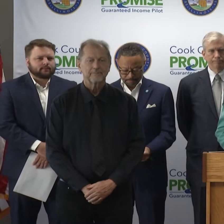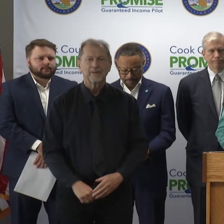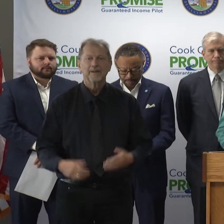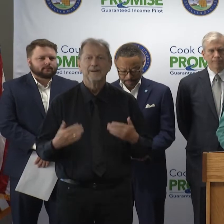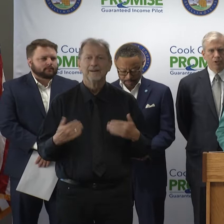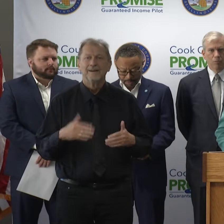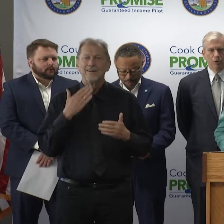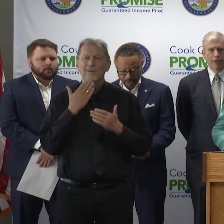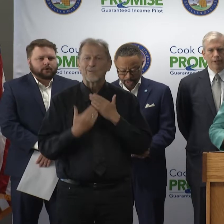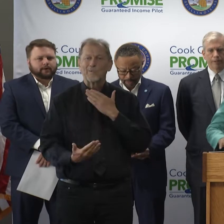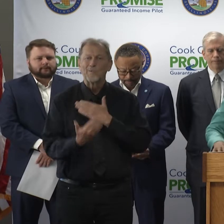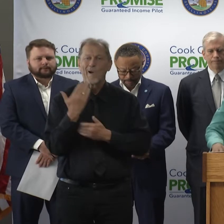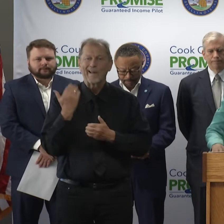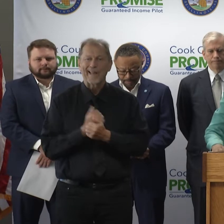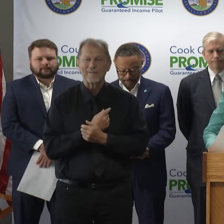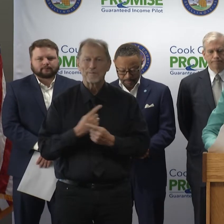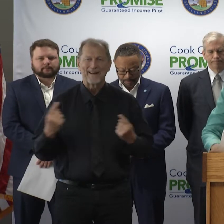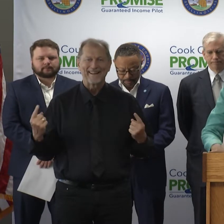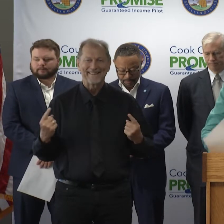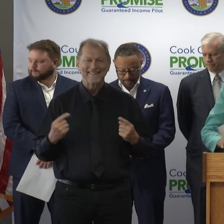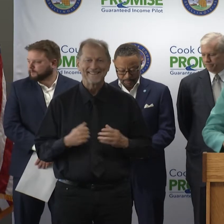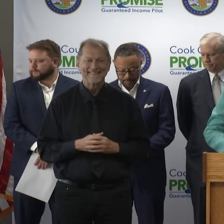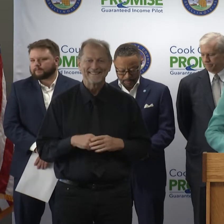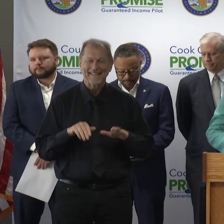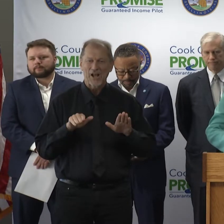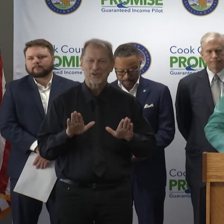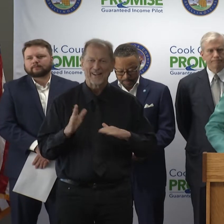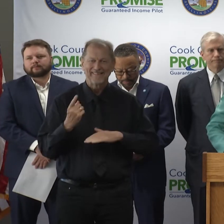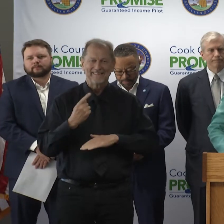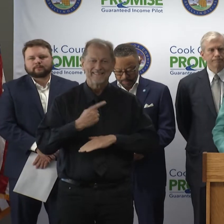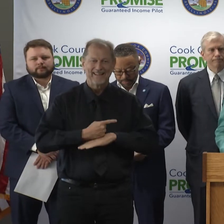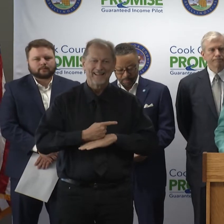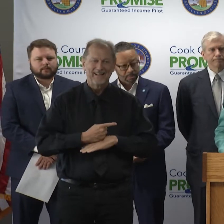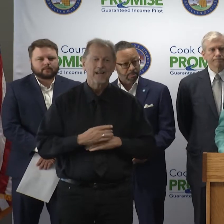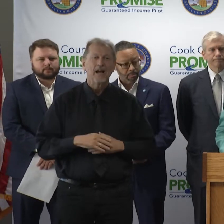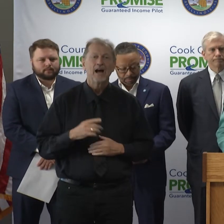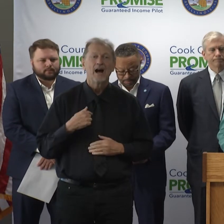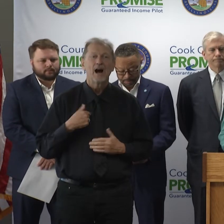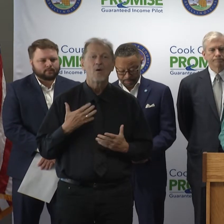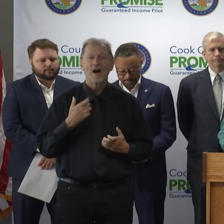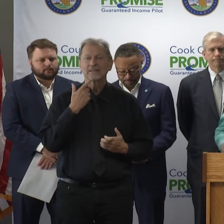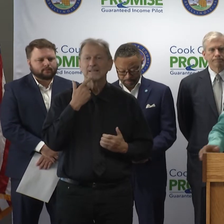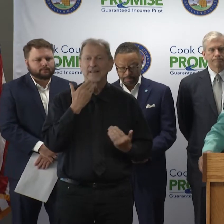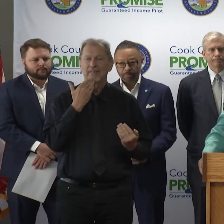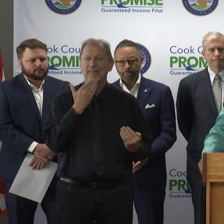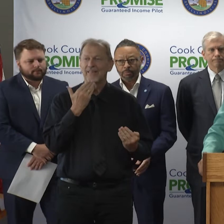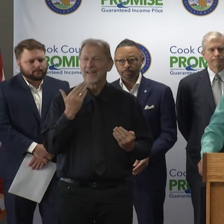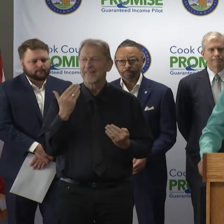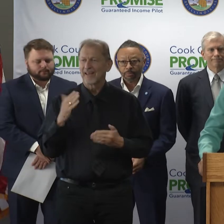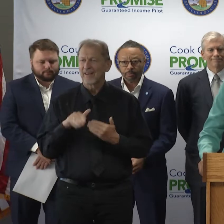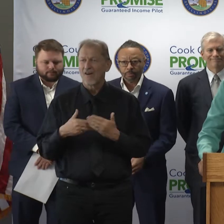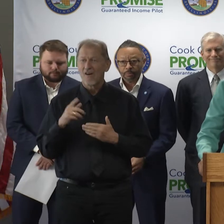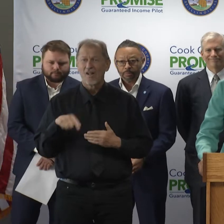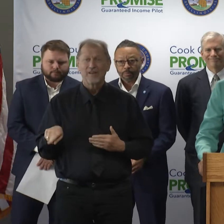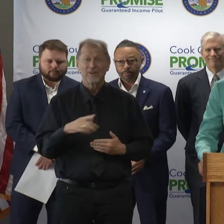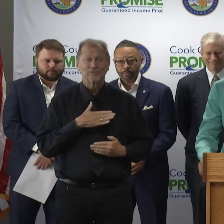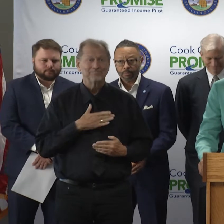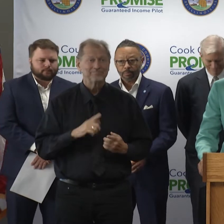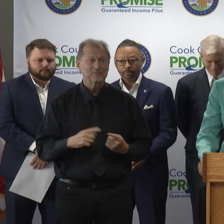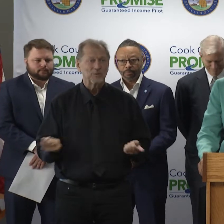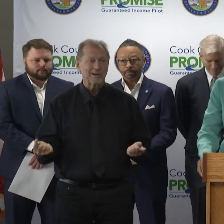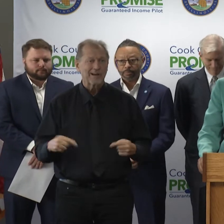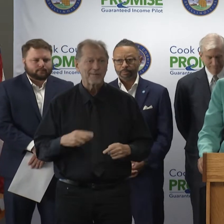So good morning, everybody. It's a great day. I want to thank you, all of you, for joining us